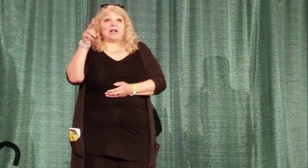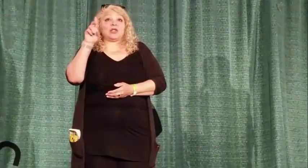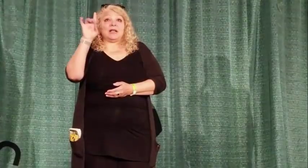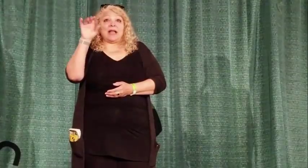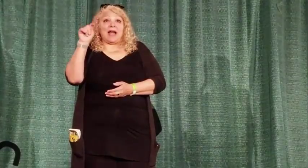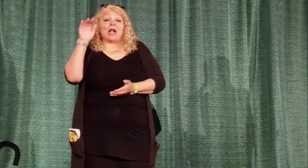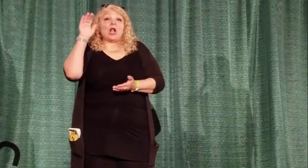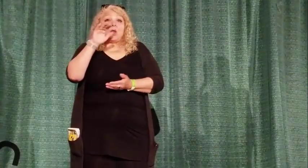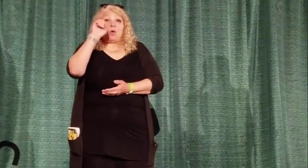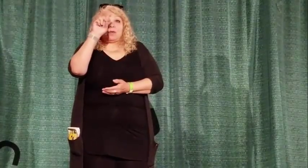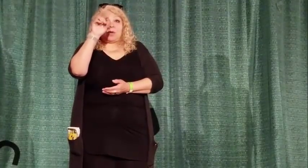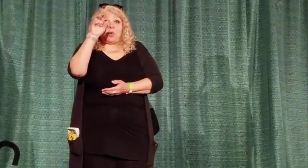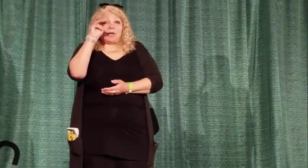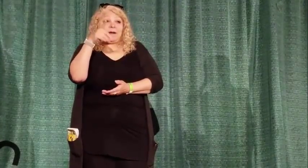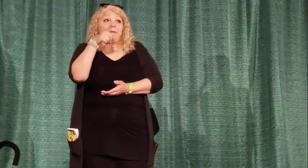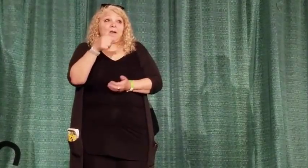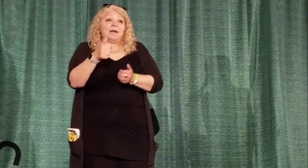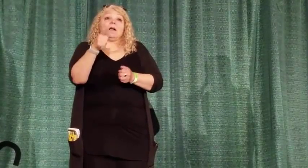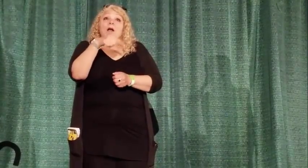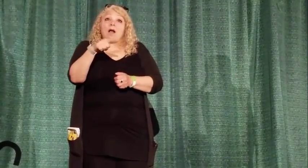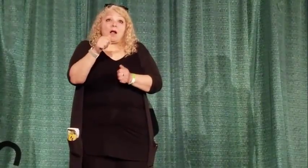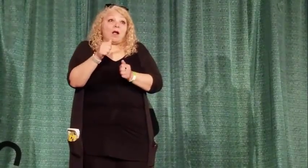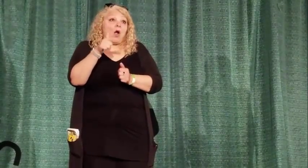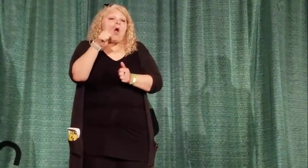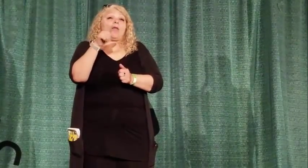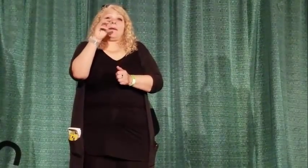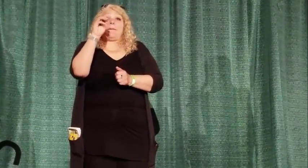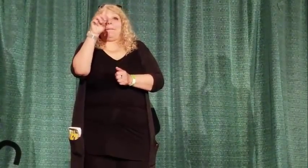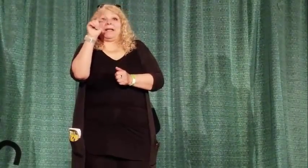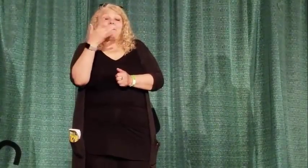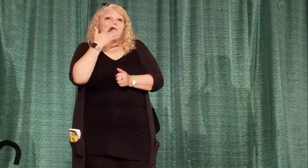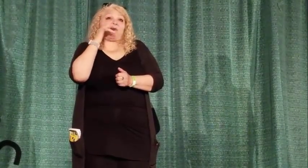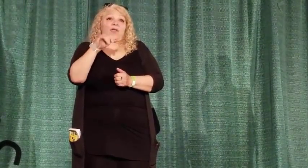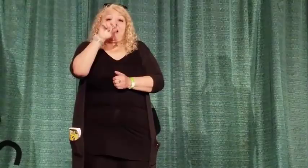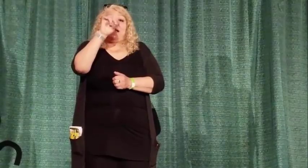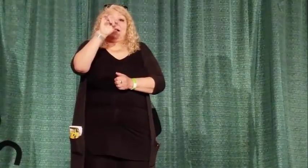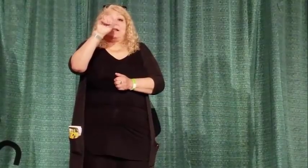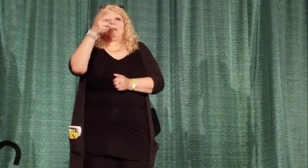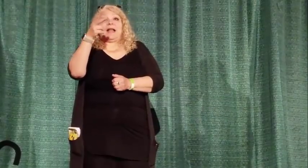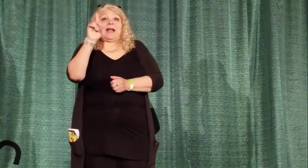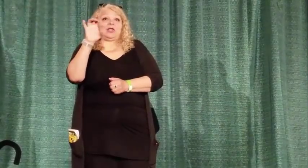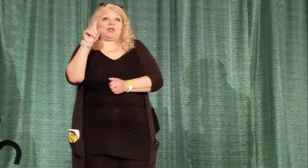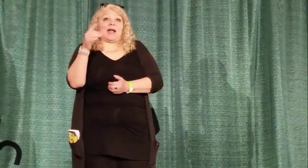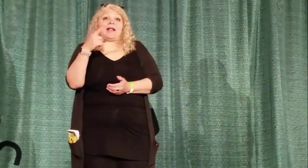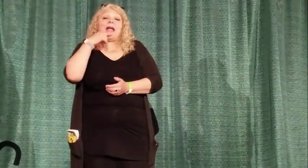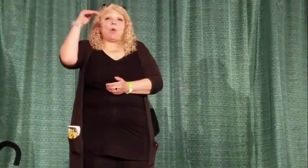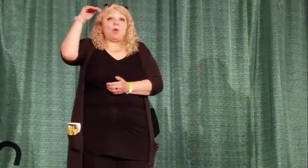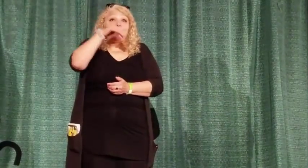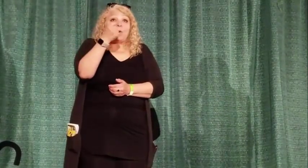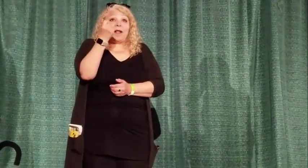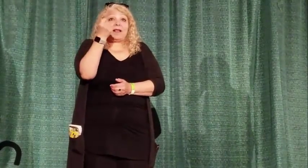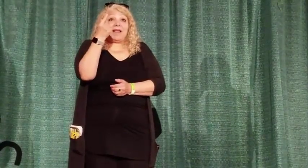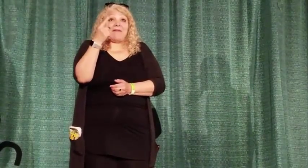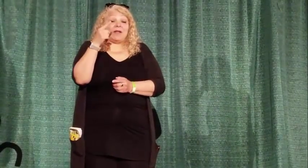diet, which is most favored by all the media, has been shown to lower blood pressure 11 points.